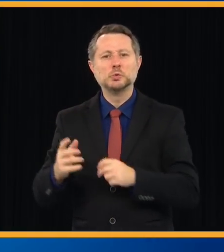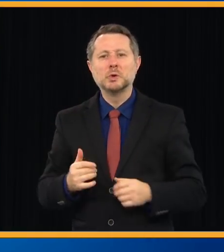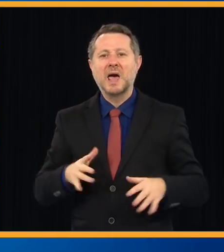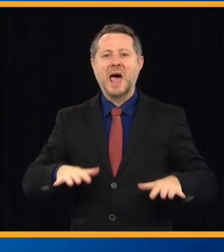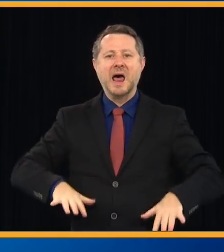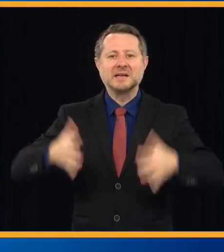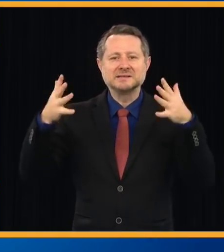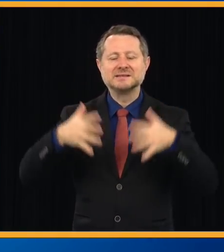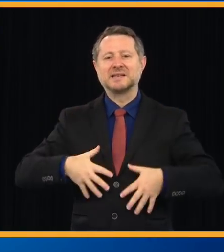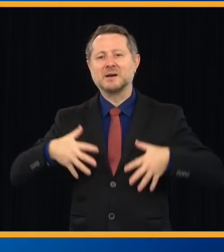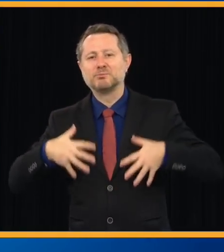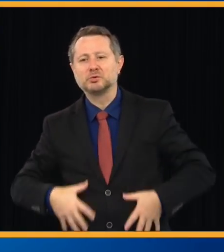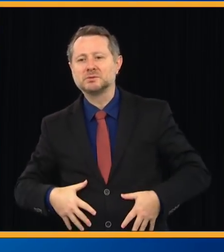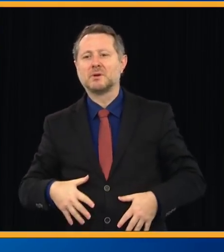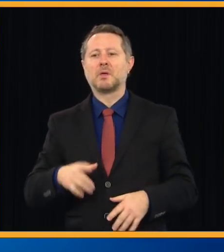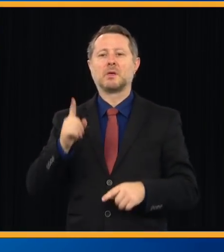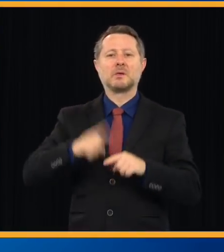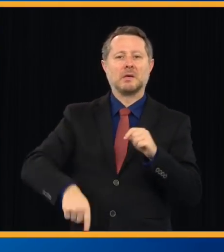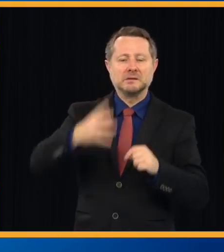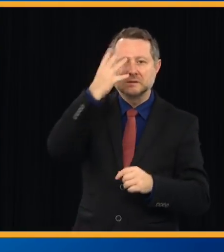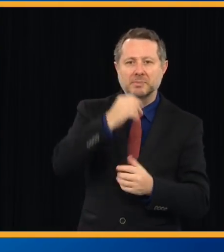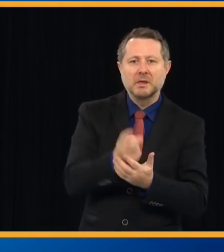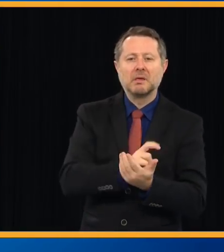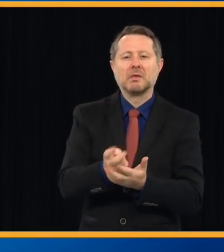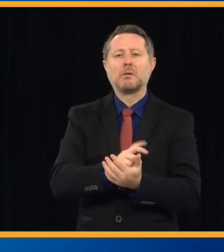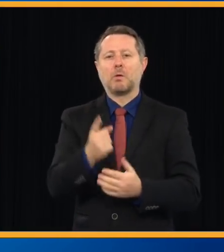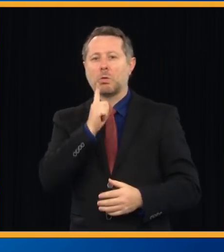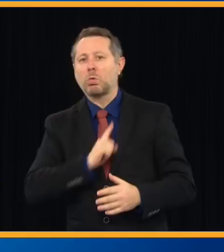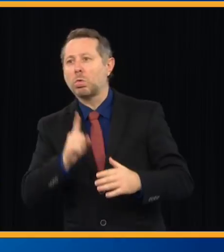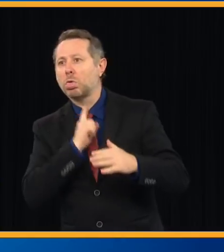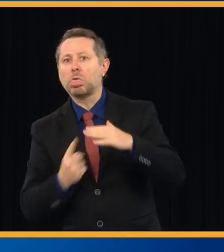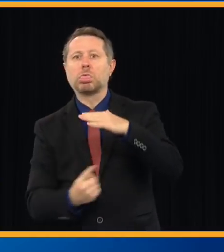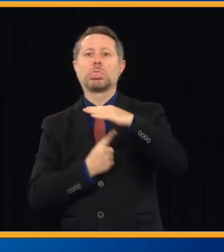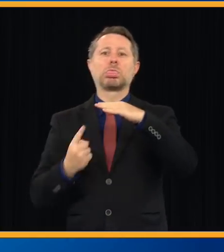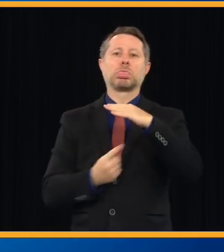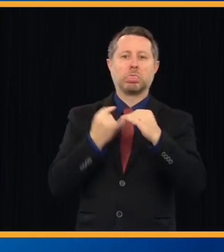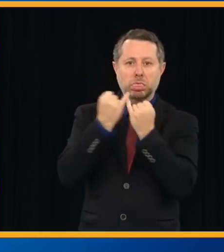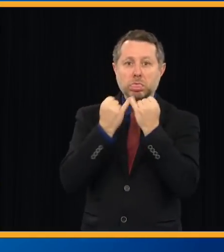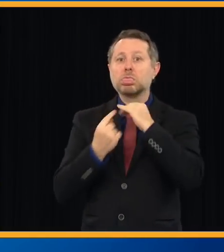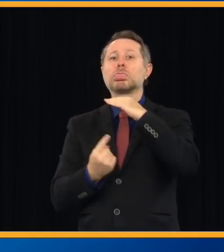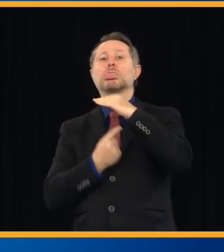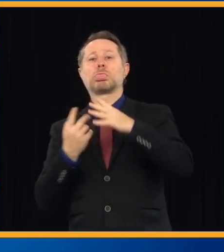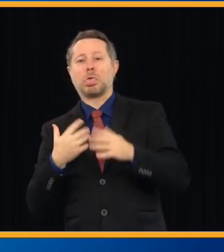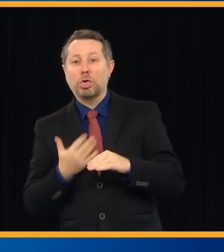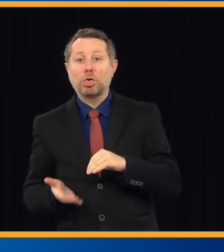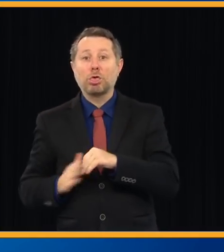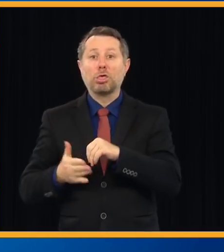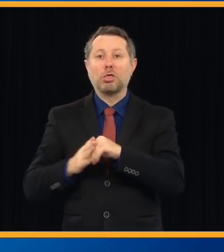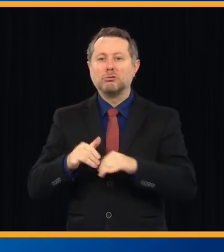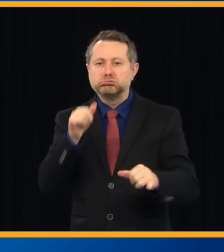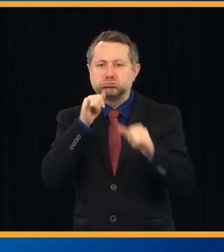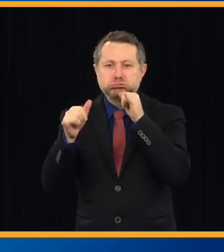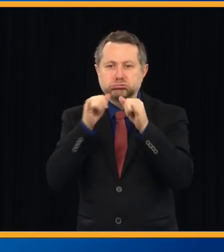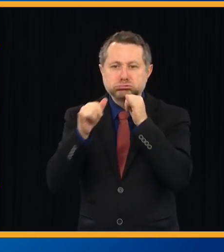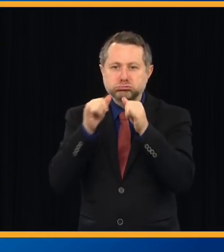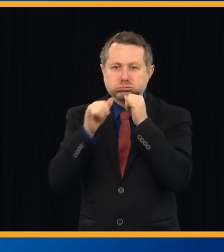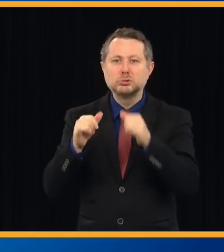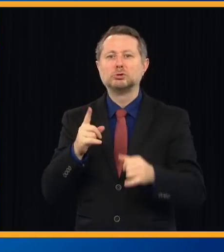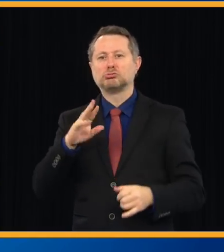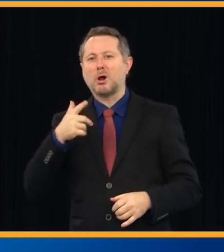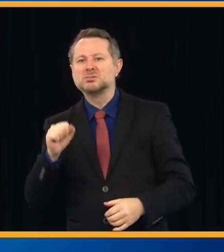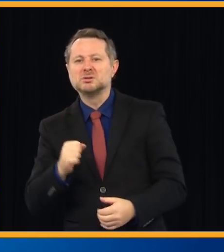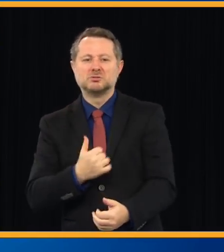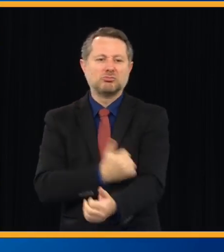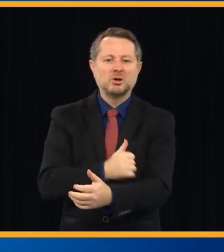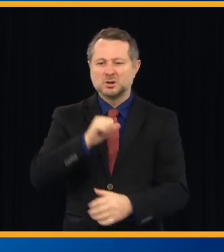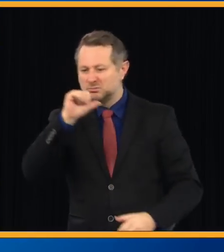depression, insomnia, loneliness, that feeling of isolation. We're seeing the use of drugs go up. We're seeing the use of